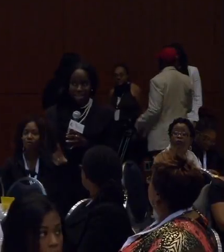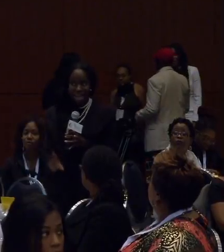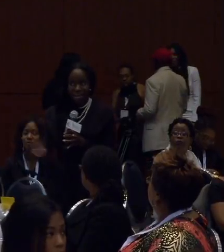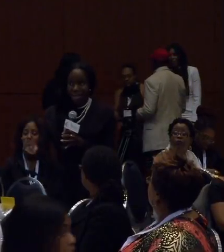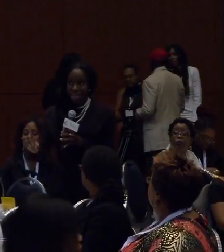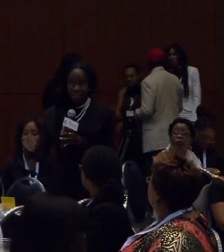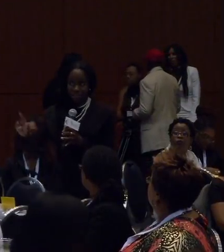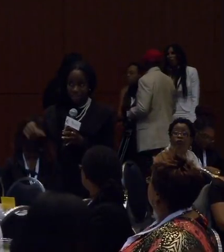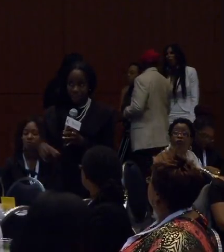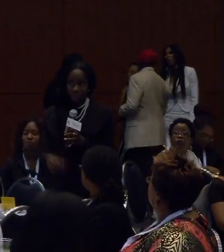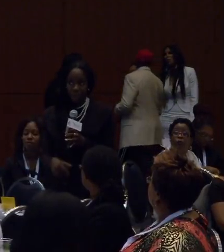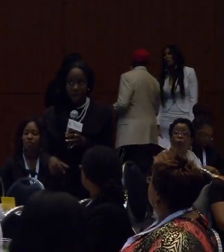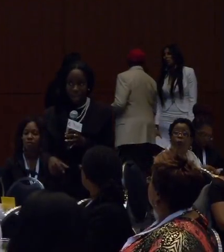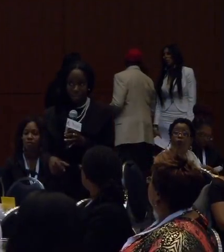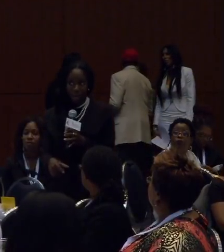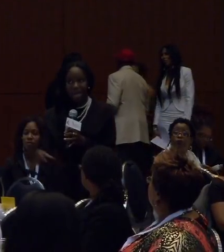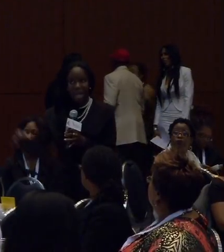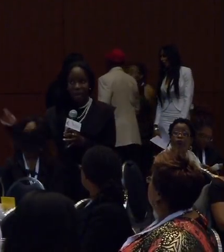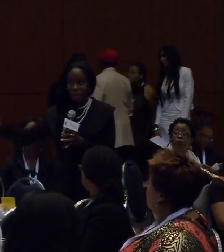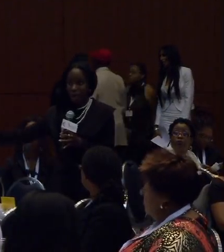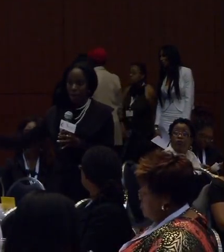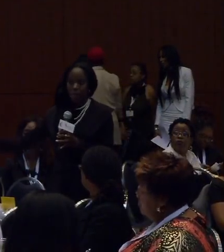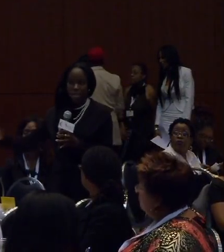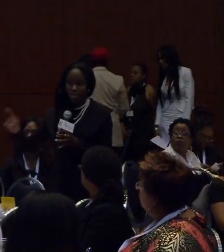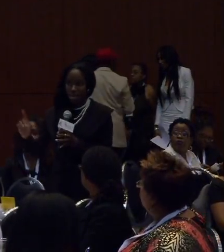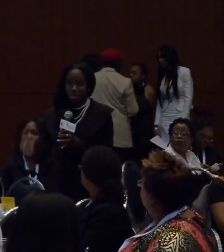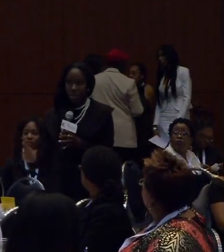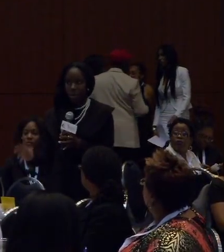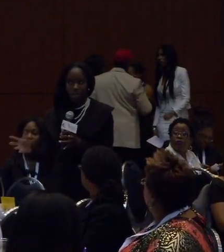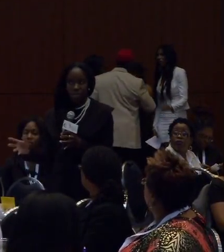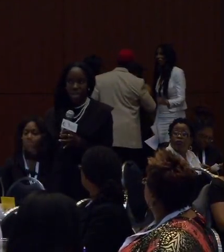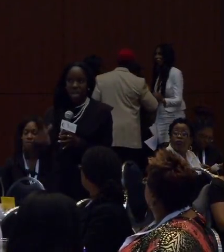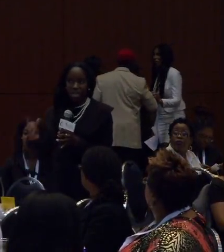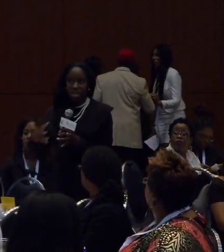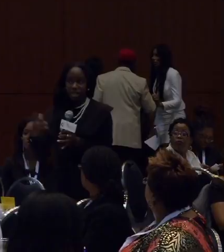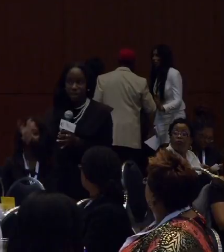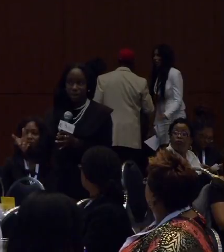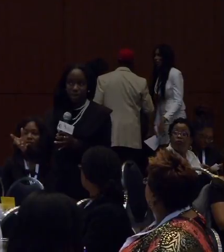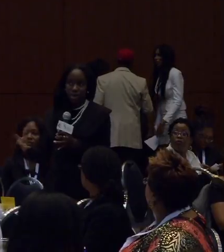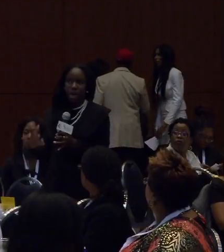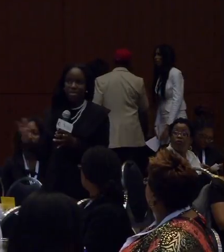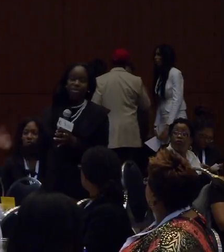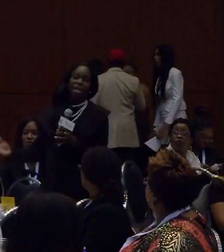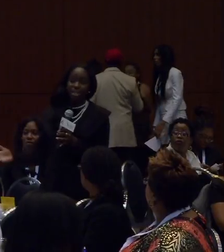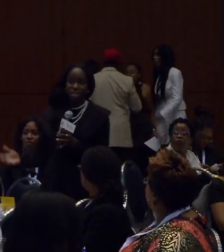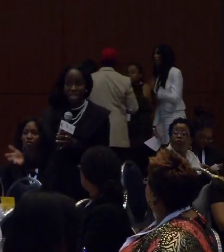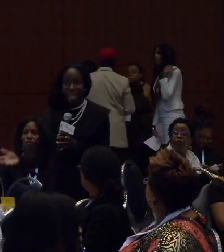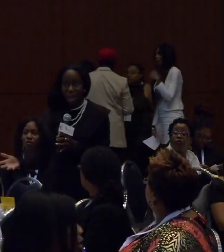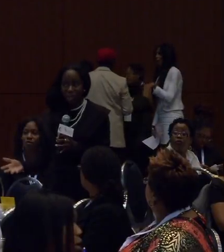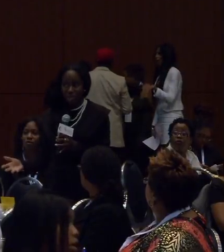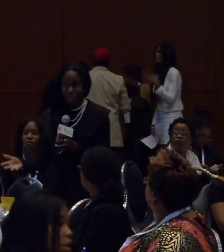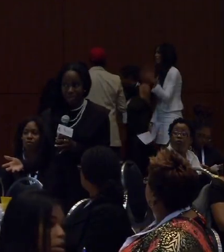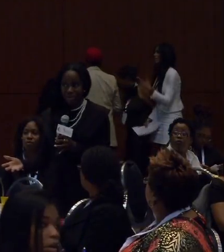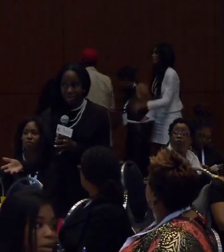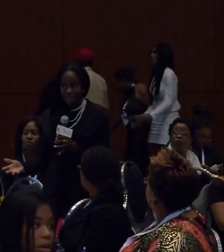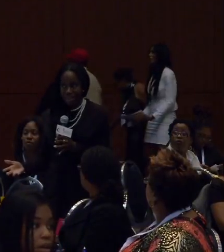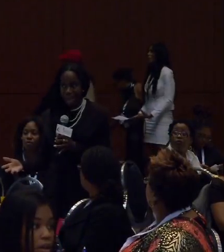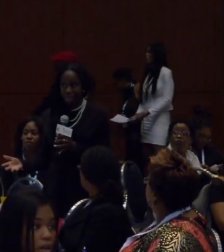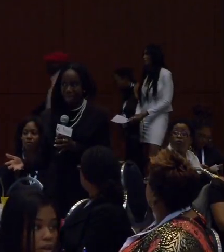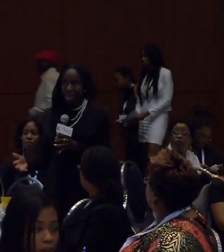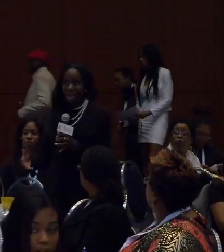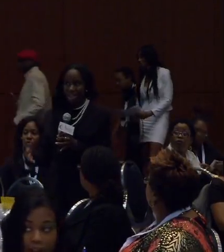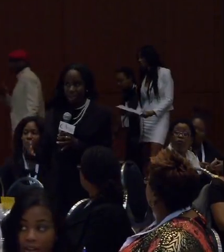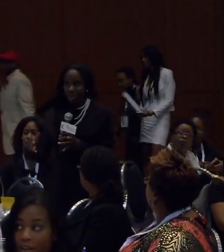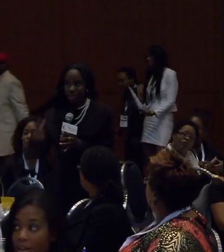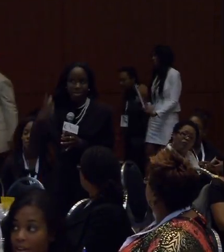And to sustain myself between where I am right now and where I want to be is the question. You have to financially take care of yourself in the